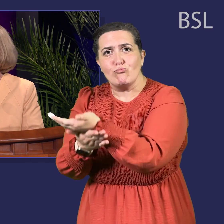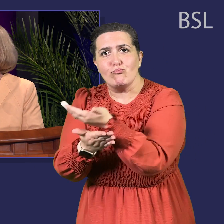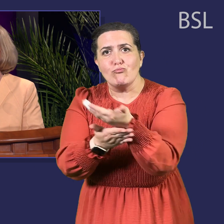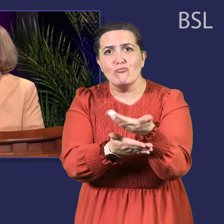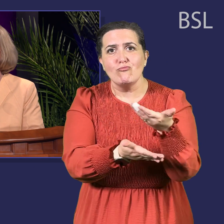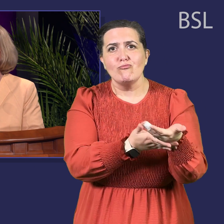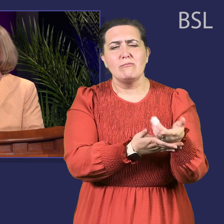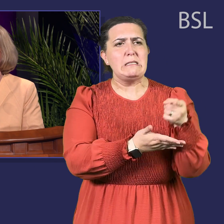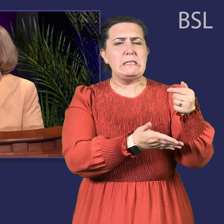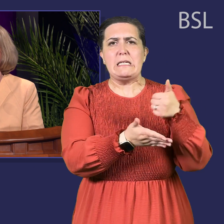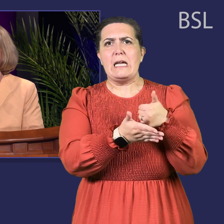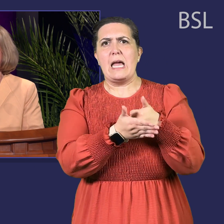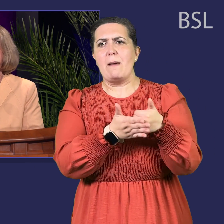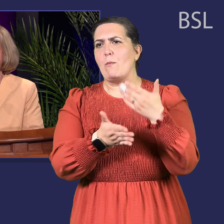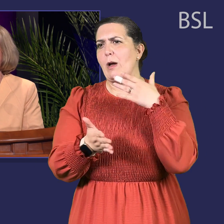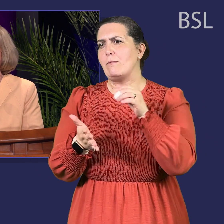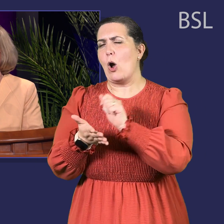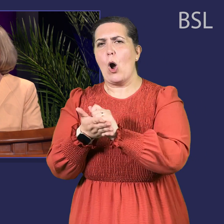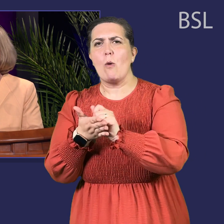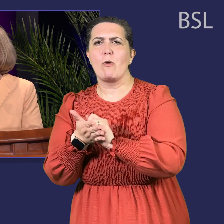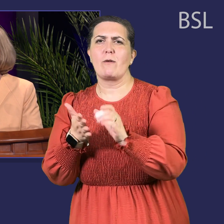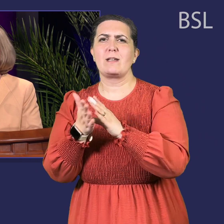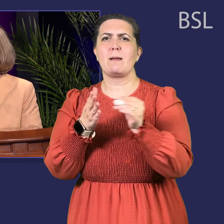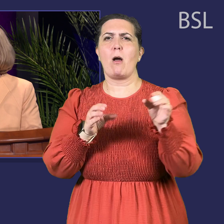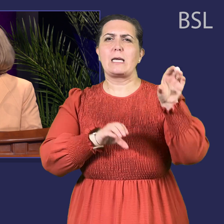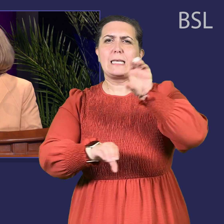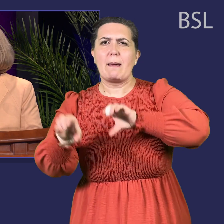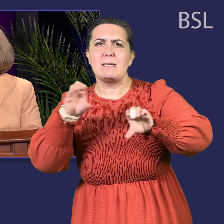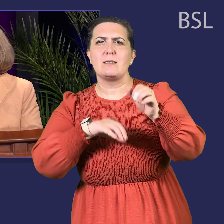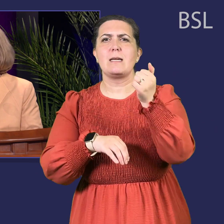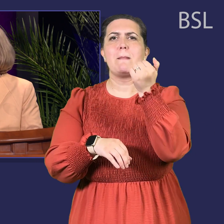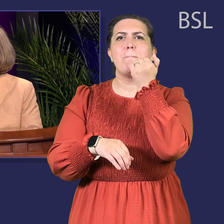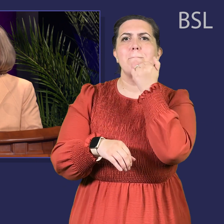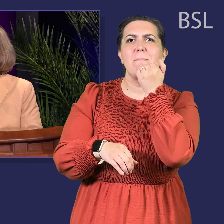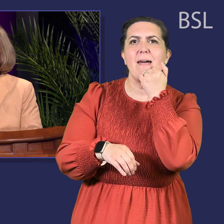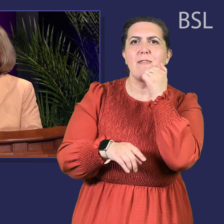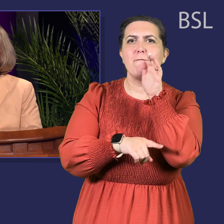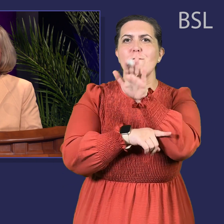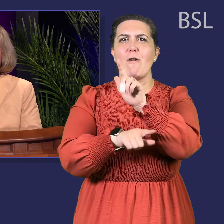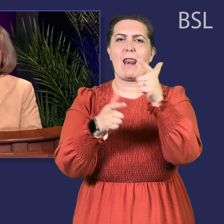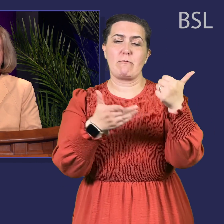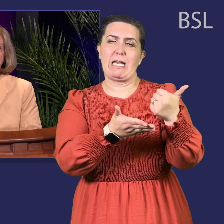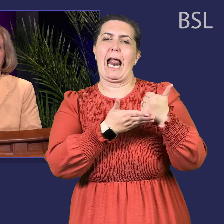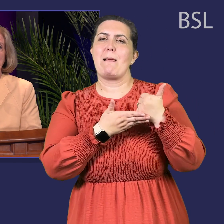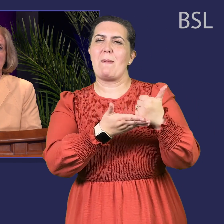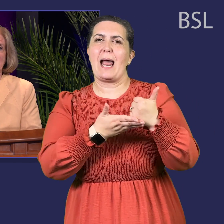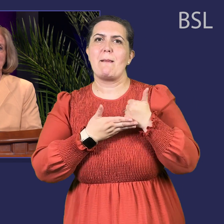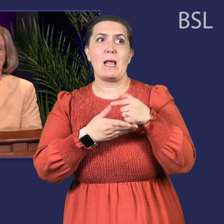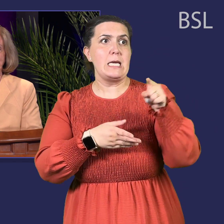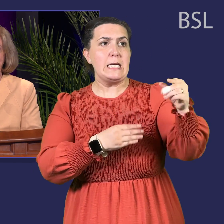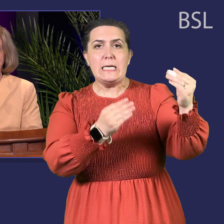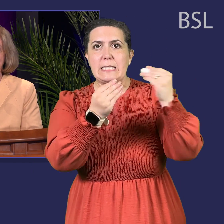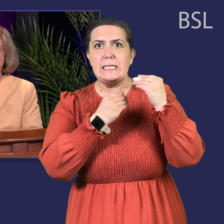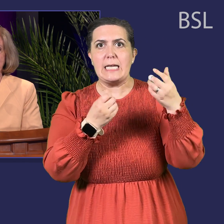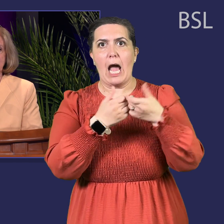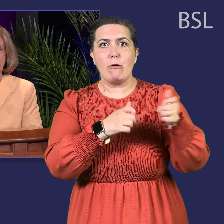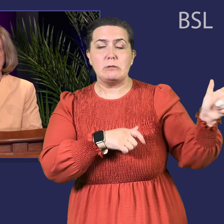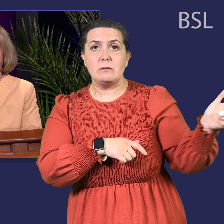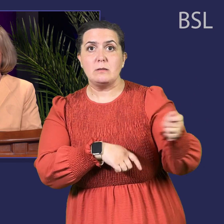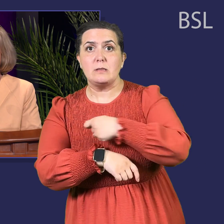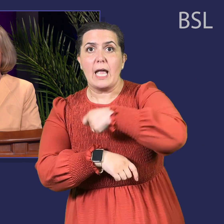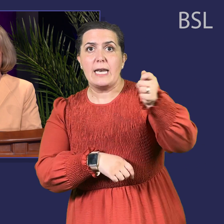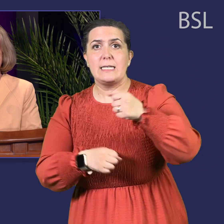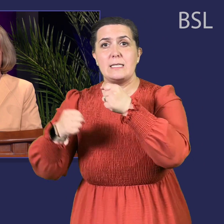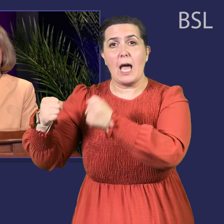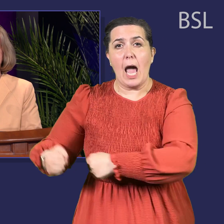ones and putting them to bed. He helped with troublesome homework like chemistry, math, and foreign languages. He